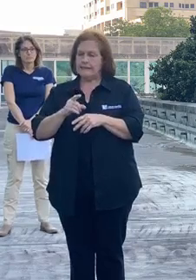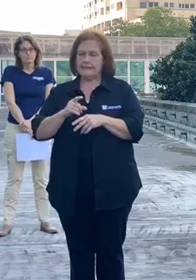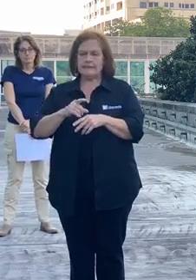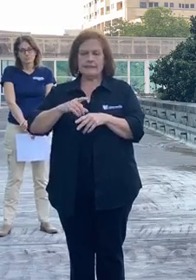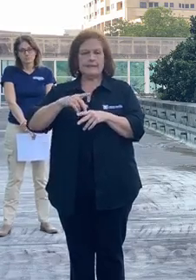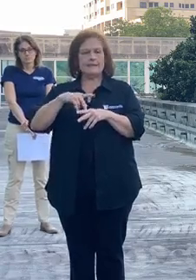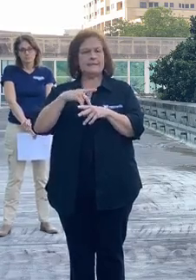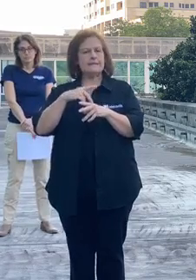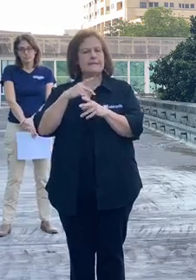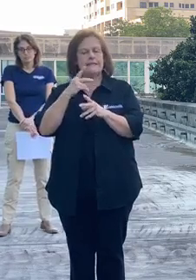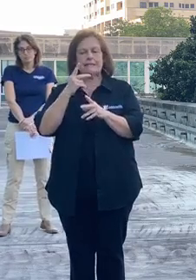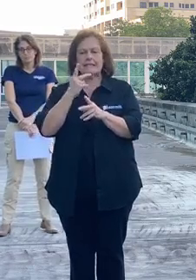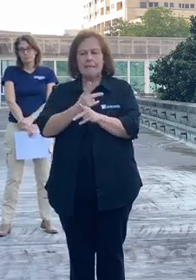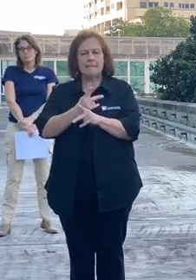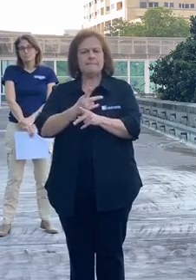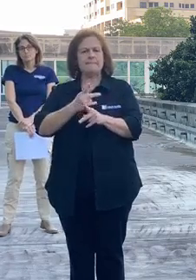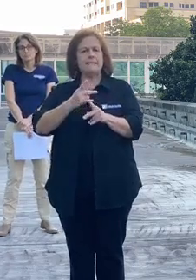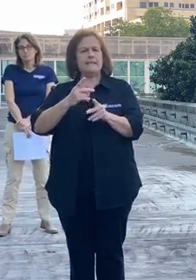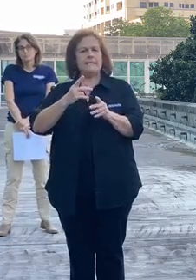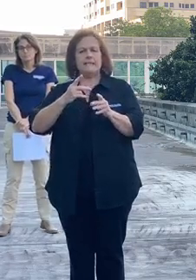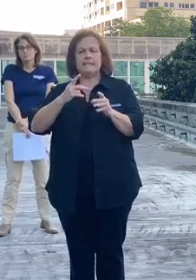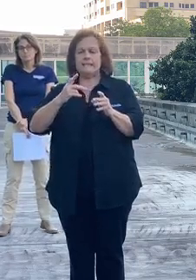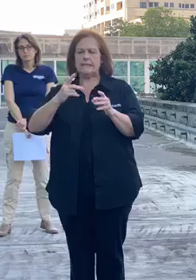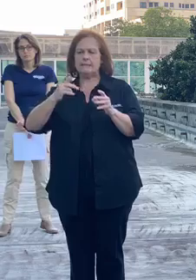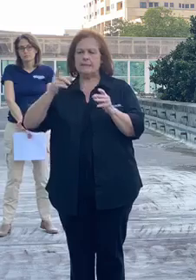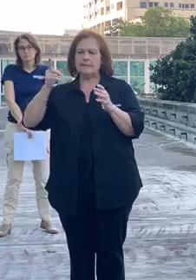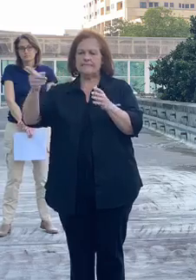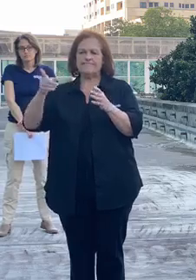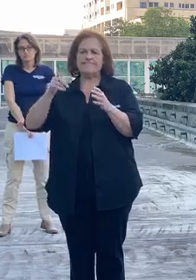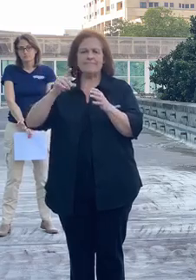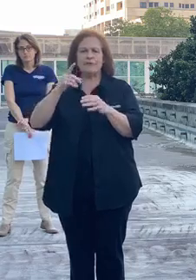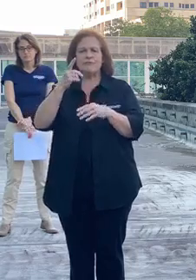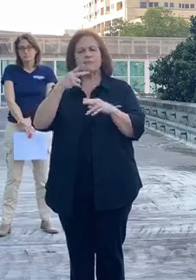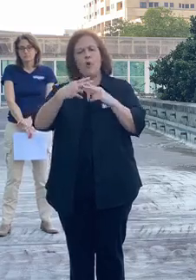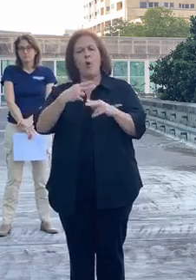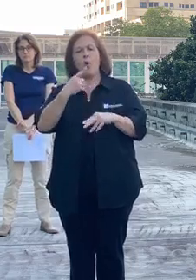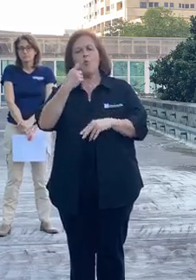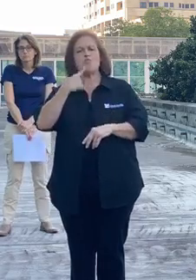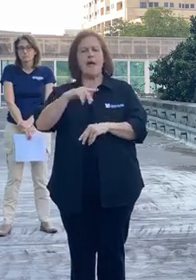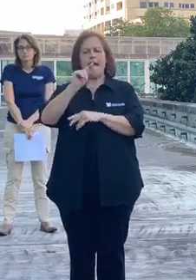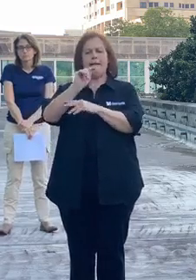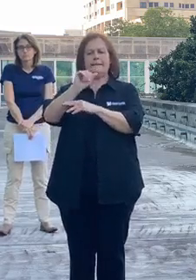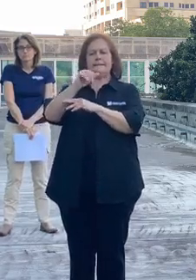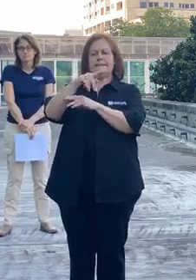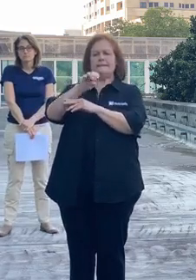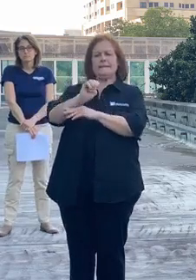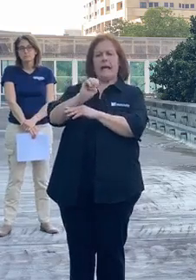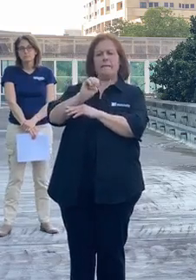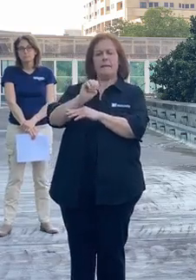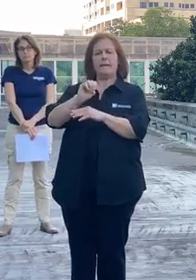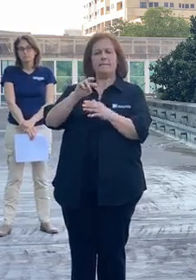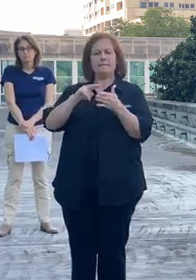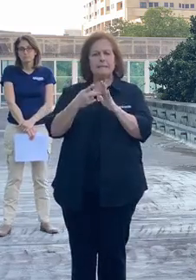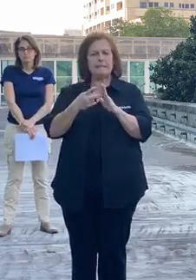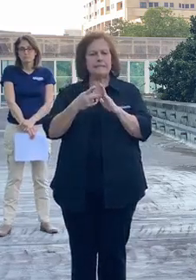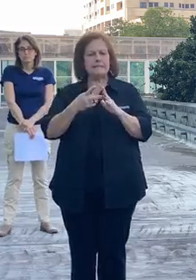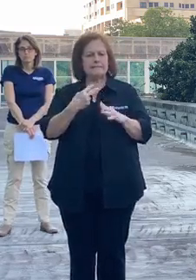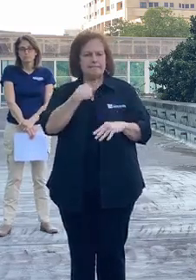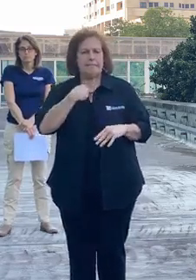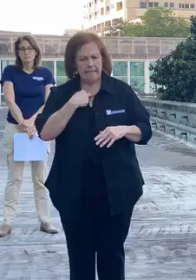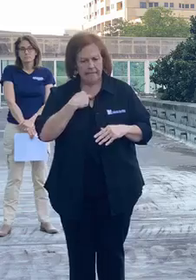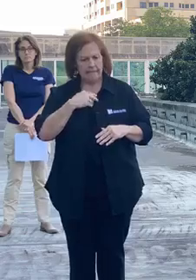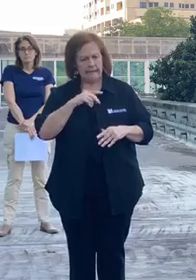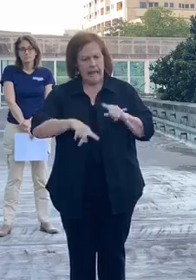of it. Keep it to a bare minimum. We want money, and money needs to move very quickly